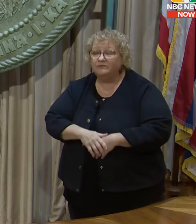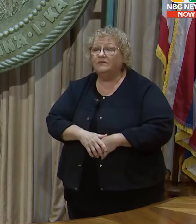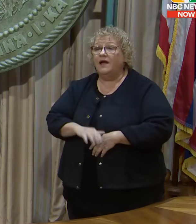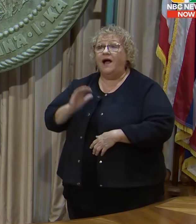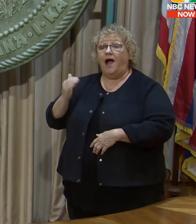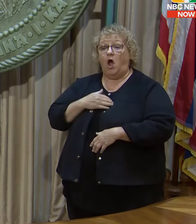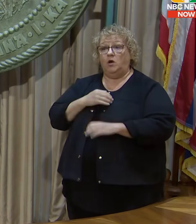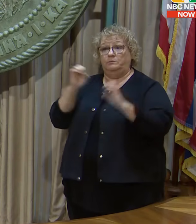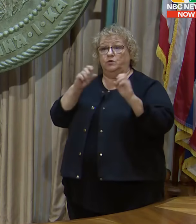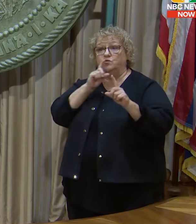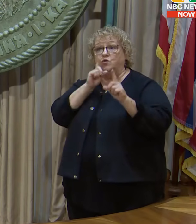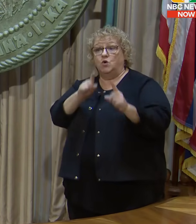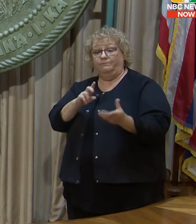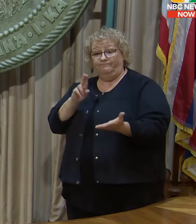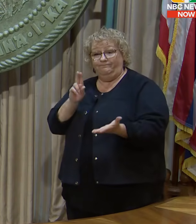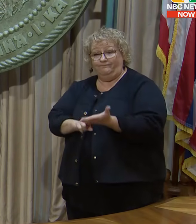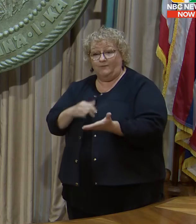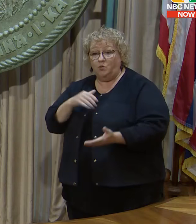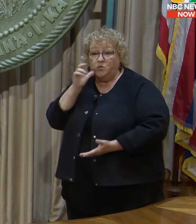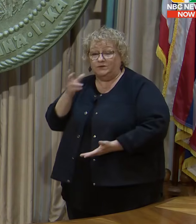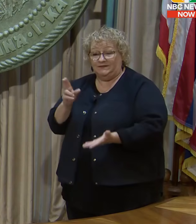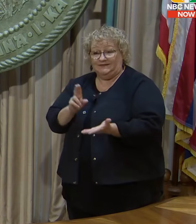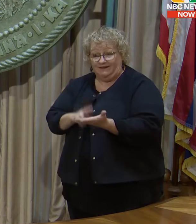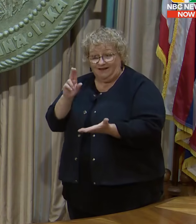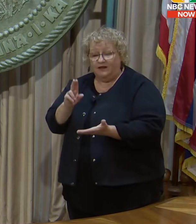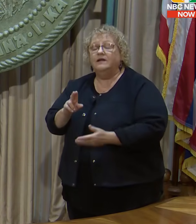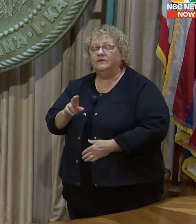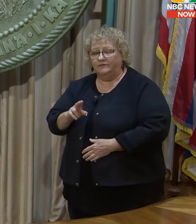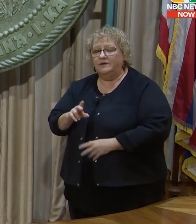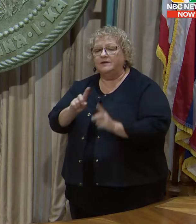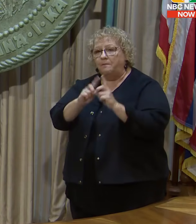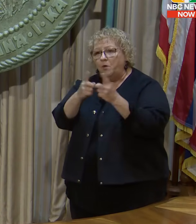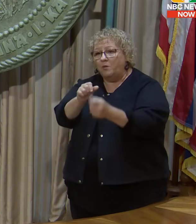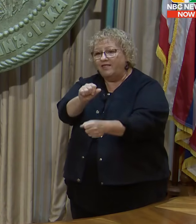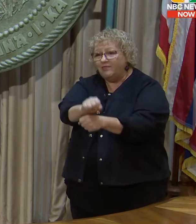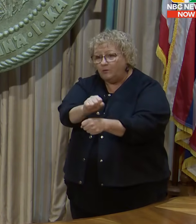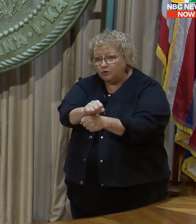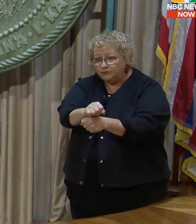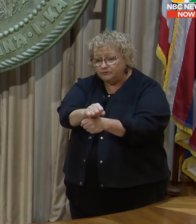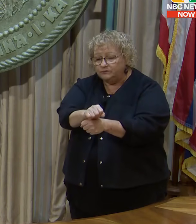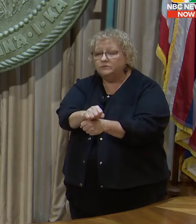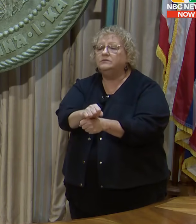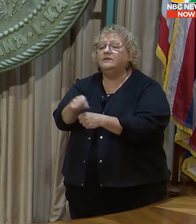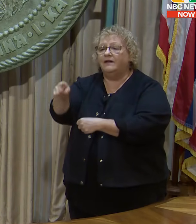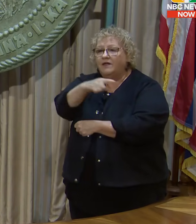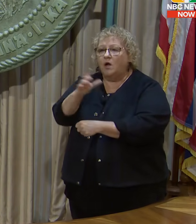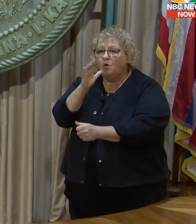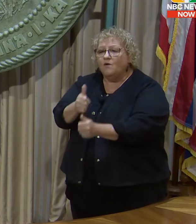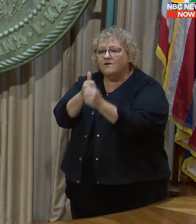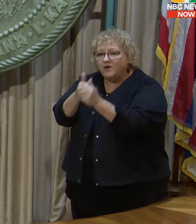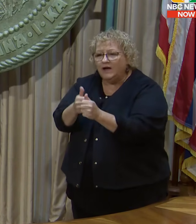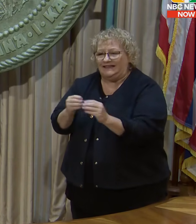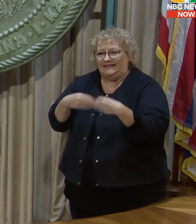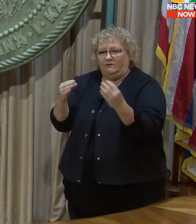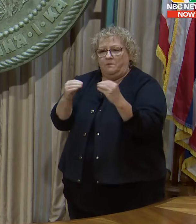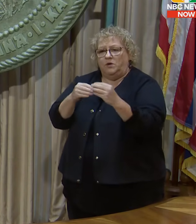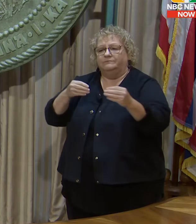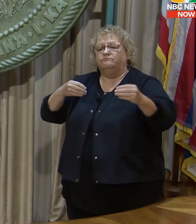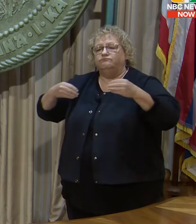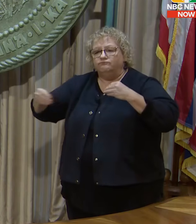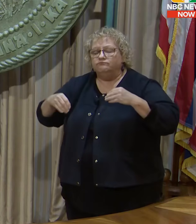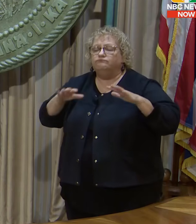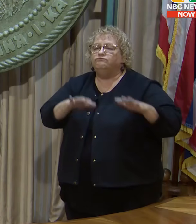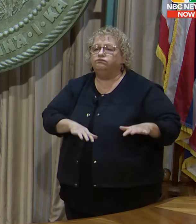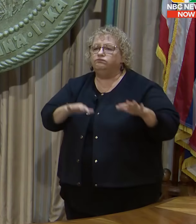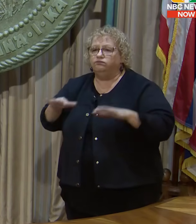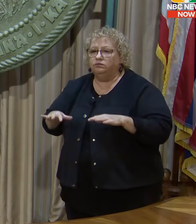to ensure that the Department of Labor and Industrial Relations has the flexibility to provide payments to